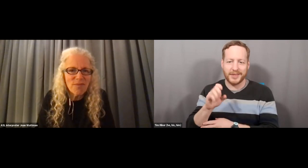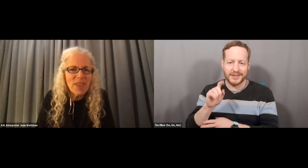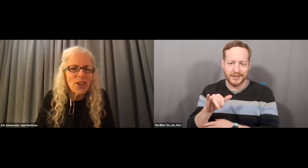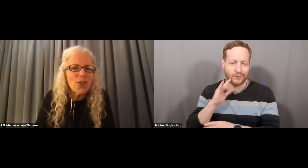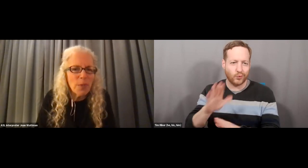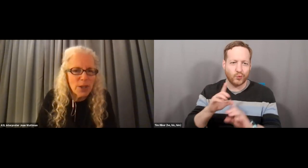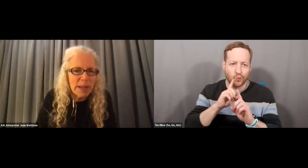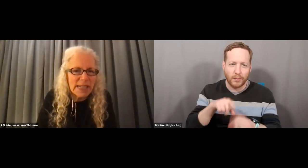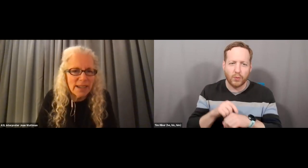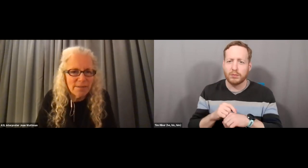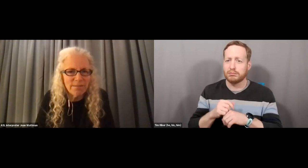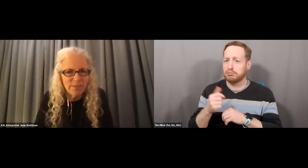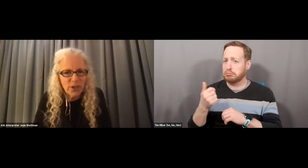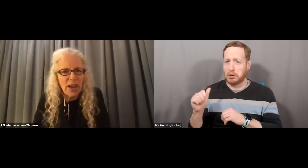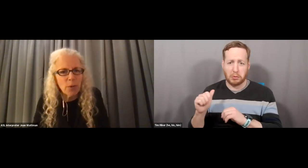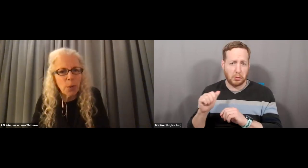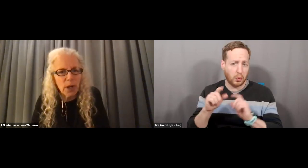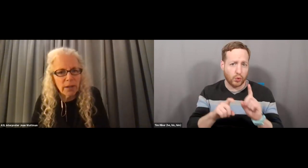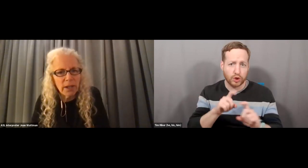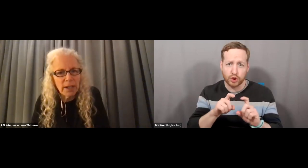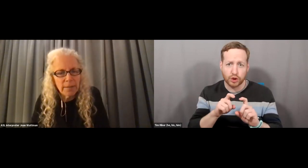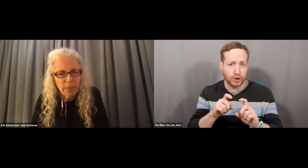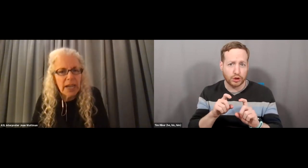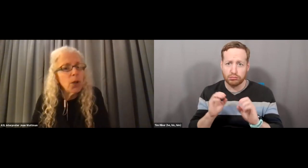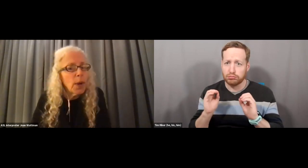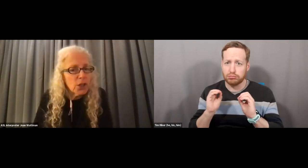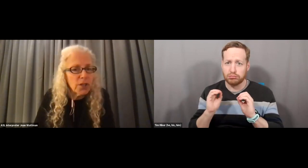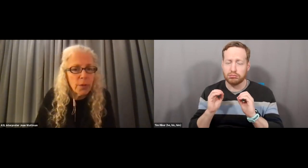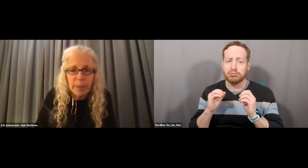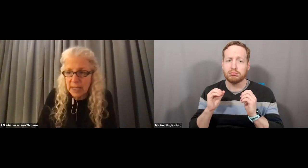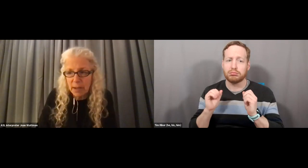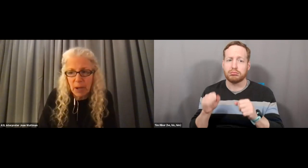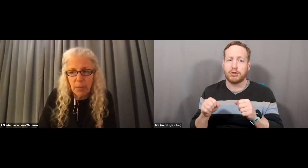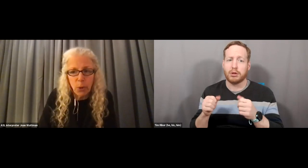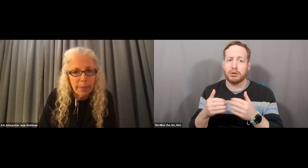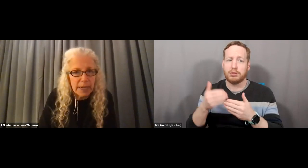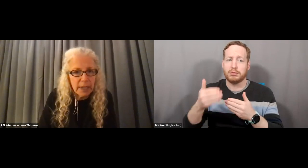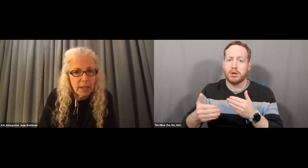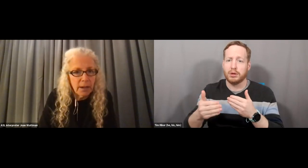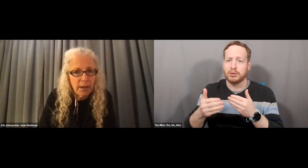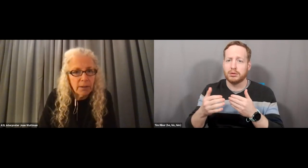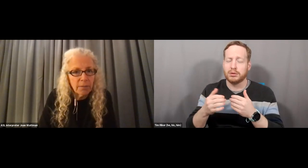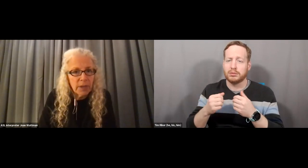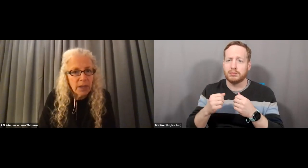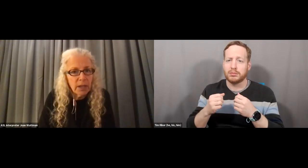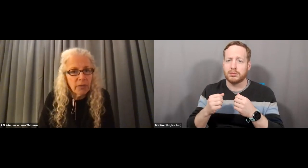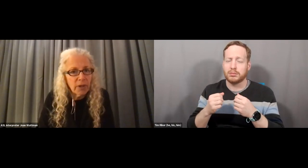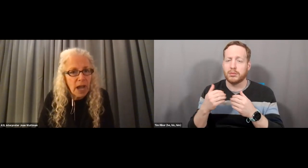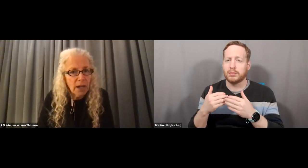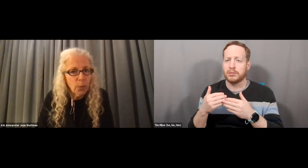Thank you so much, Betsy, for that report. Any questions for Betsy about employment? If not, we